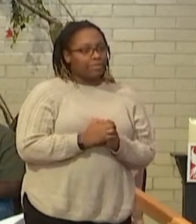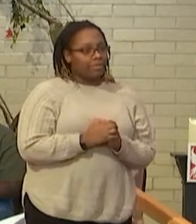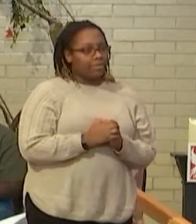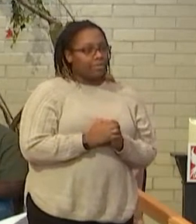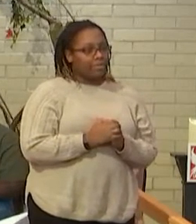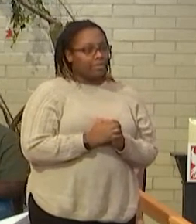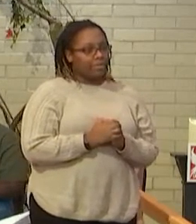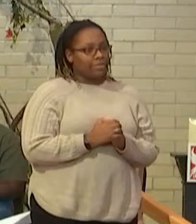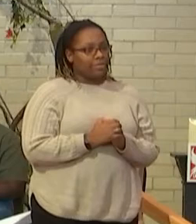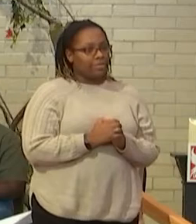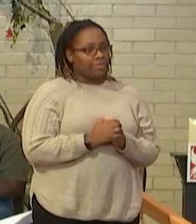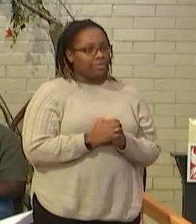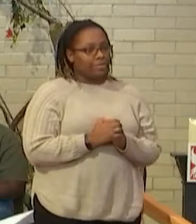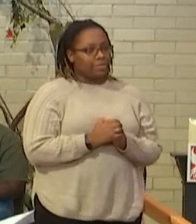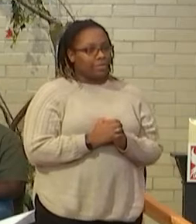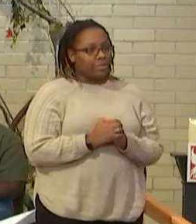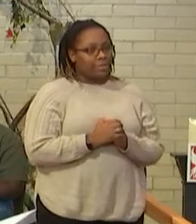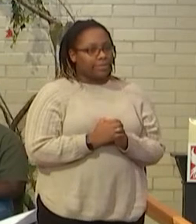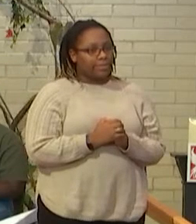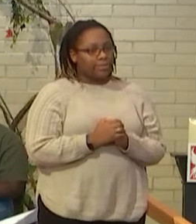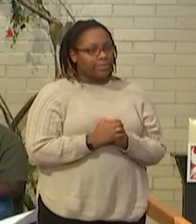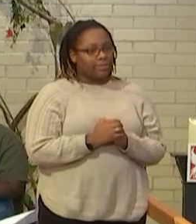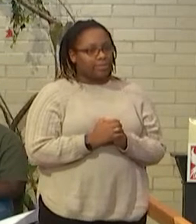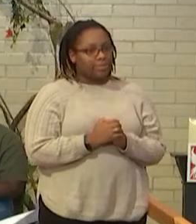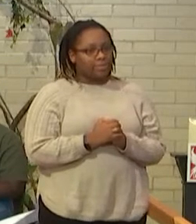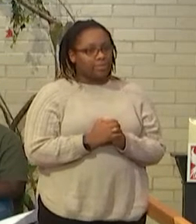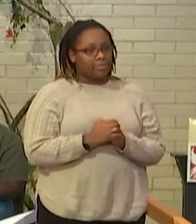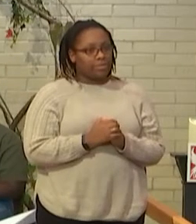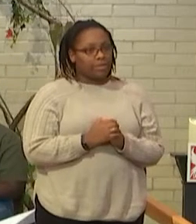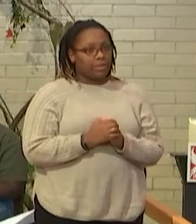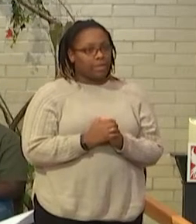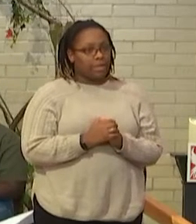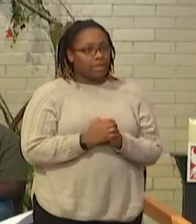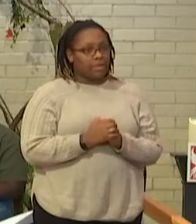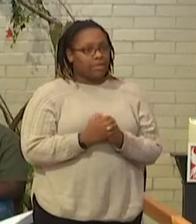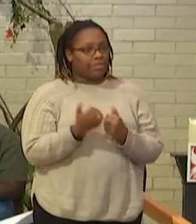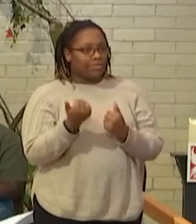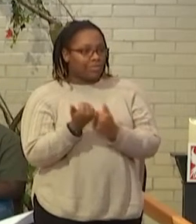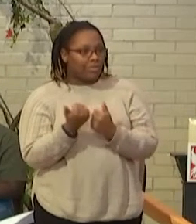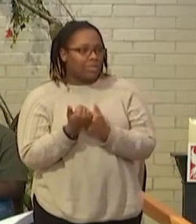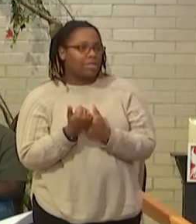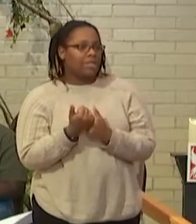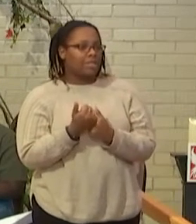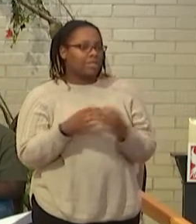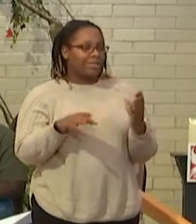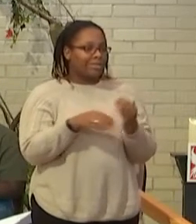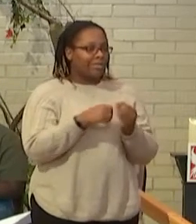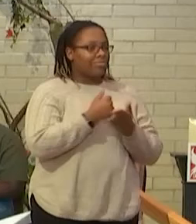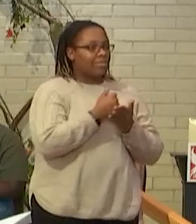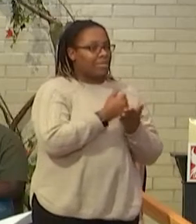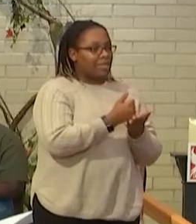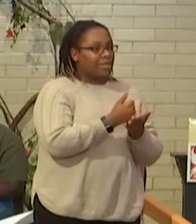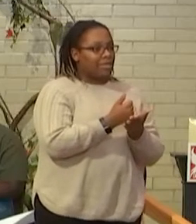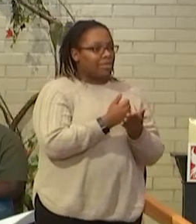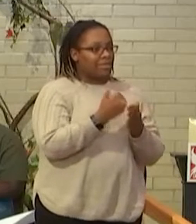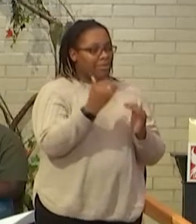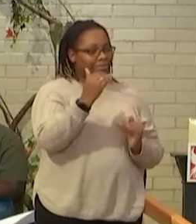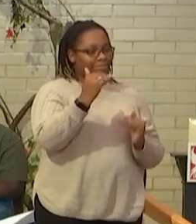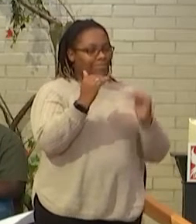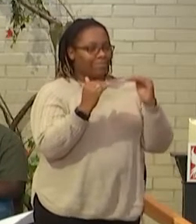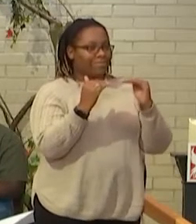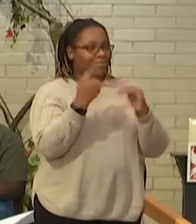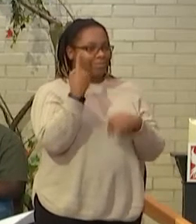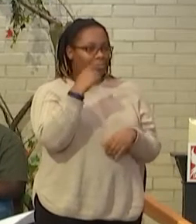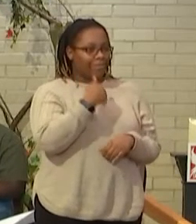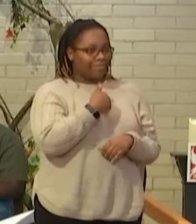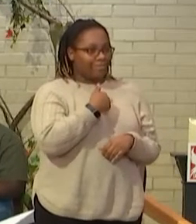equal lines of how to get there. And accommodations and getting that extra help makes the playing field a little bit equal for